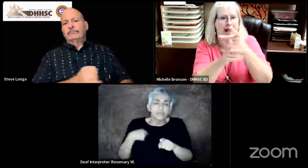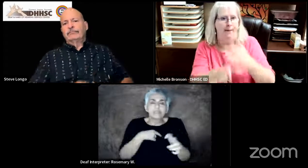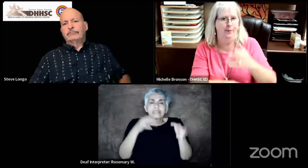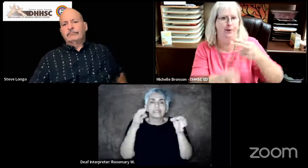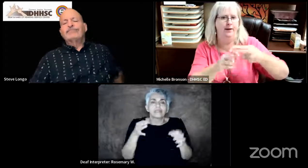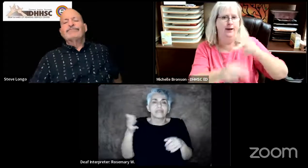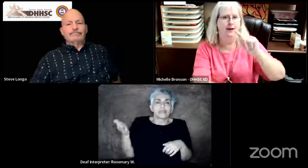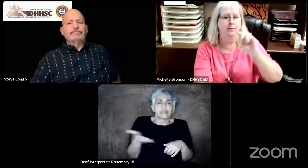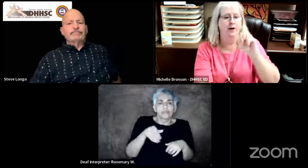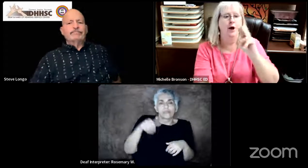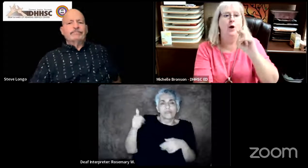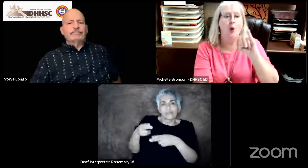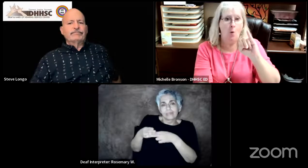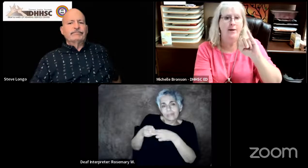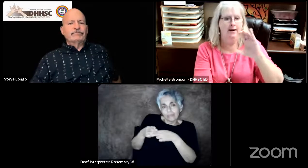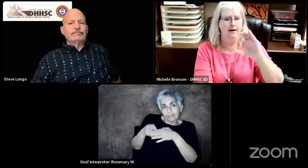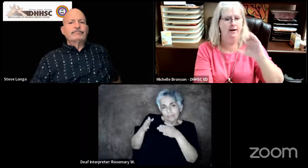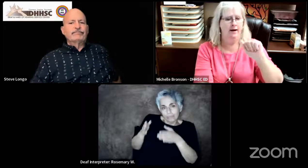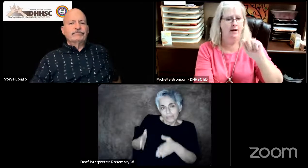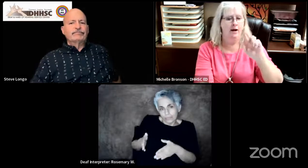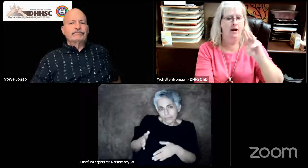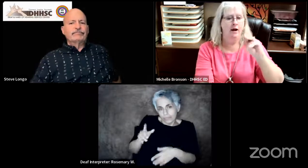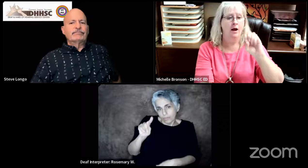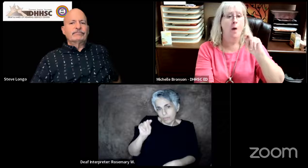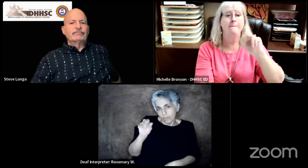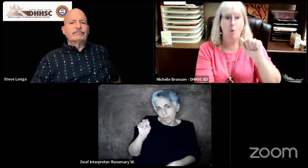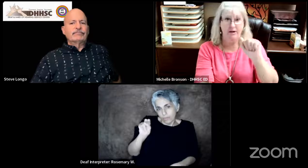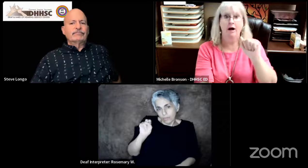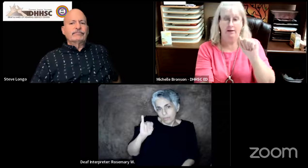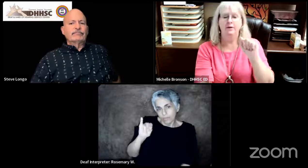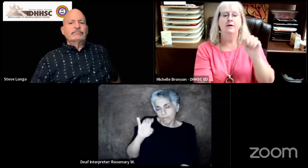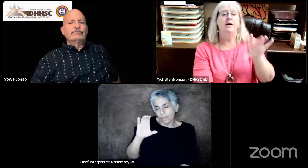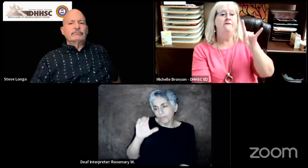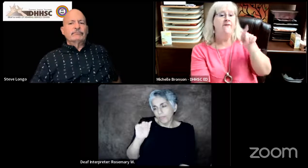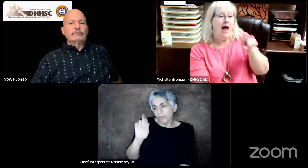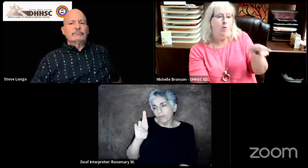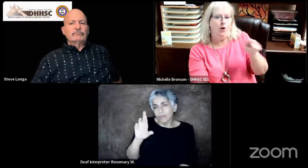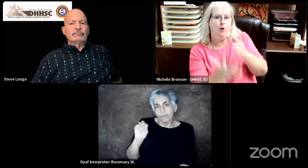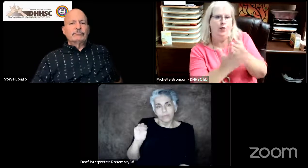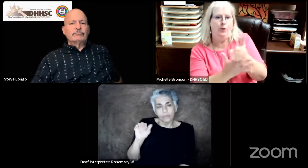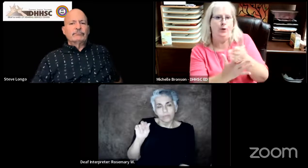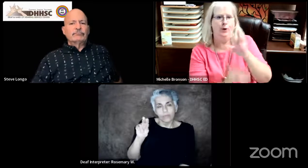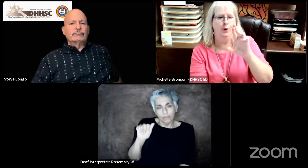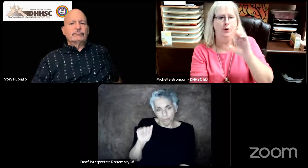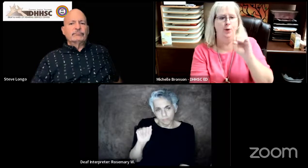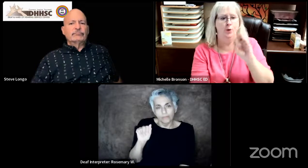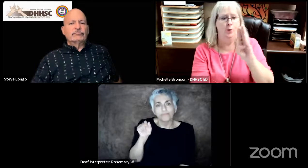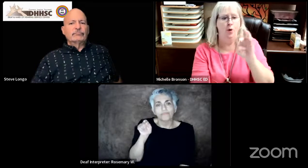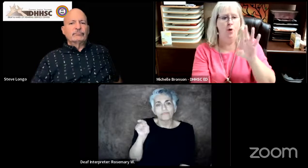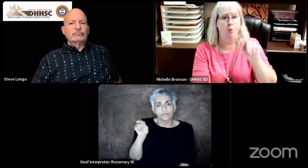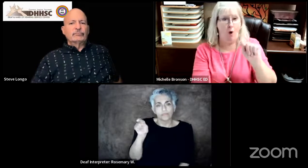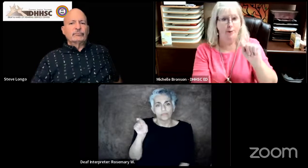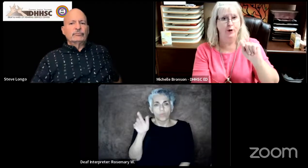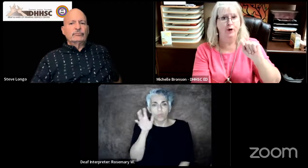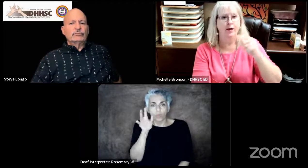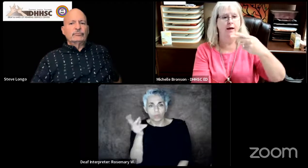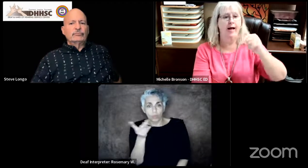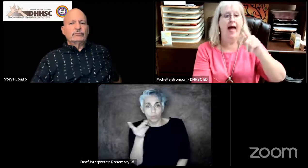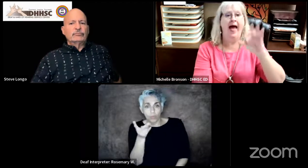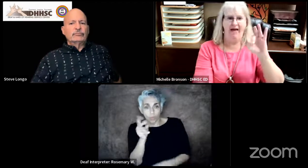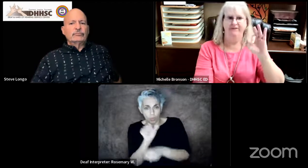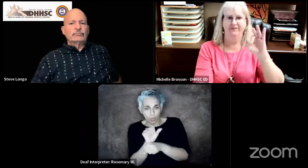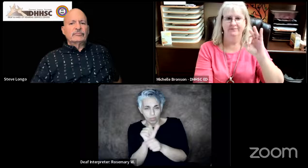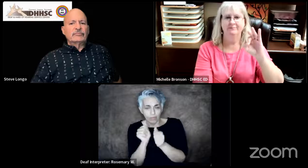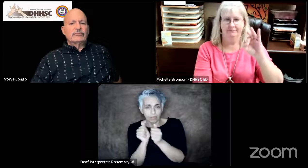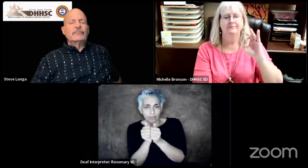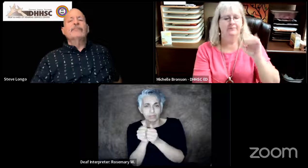hired a temporary bookkeeper by the name of Tony Carmona. We found Tony